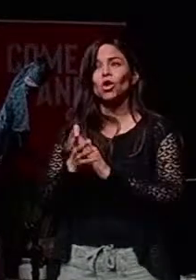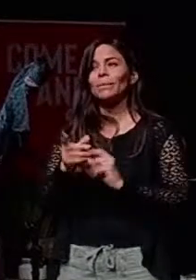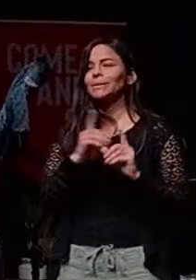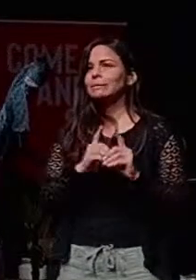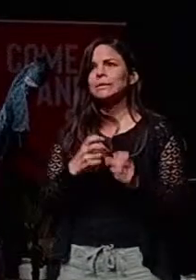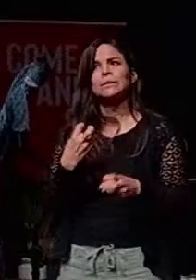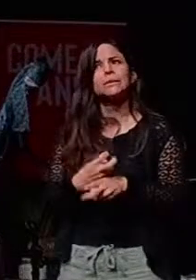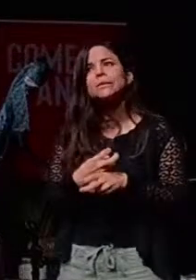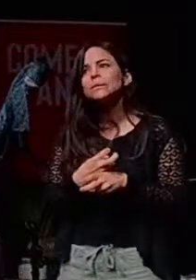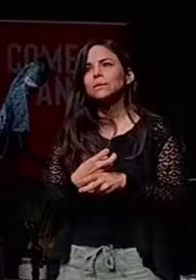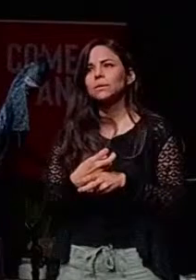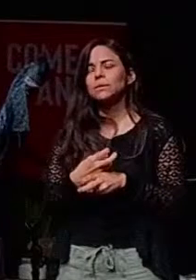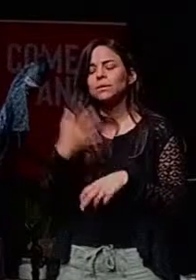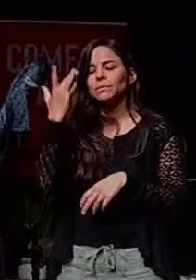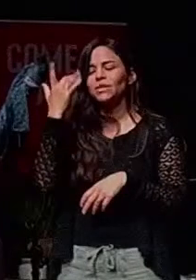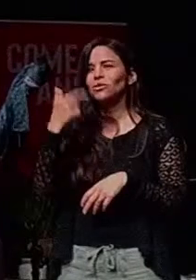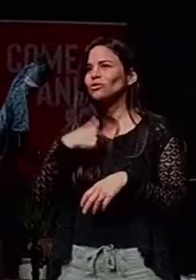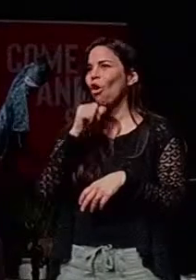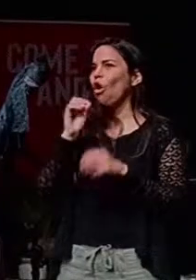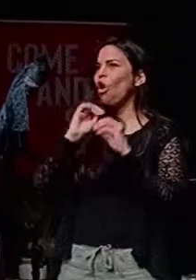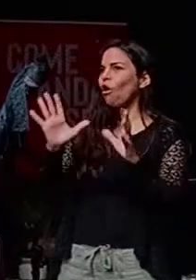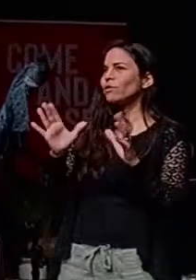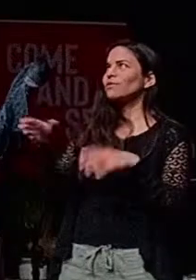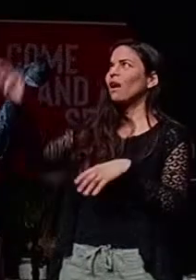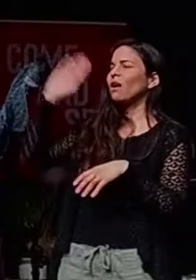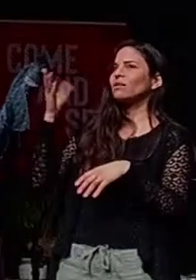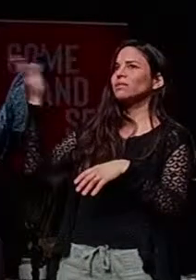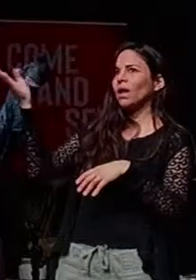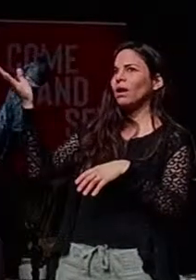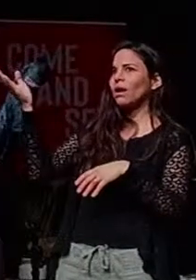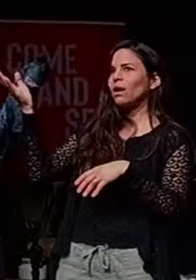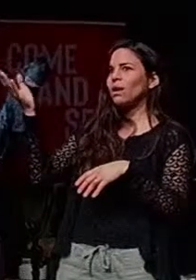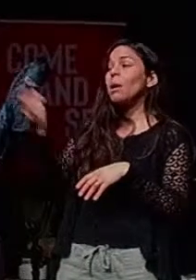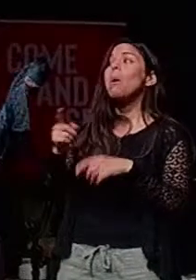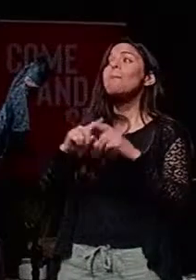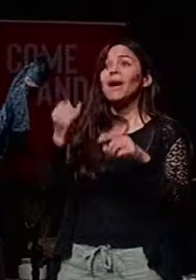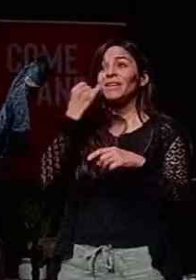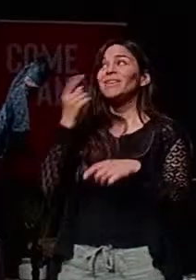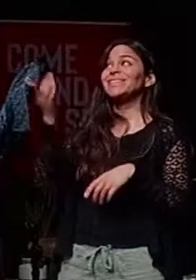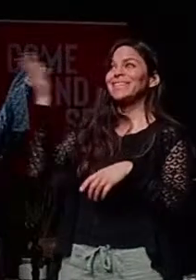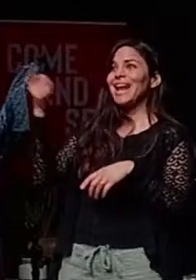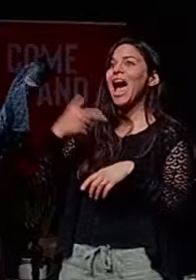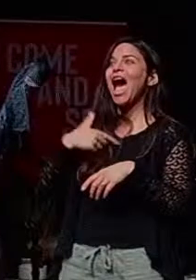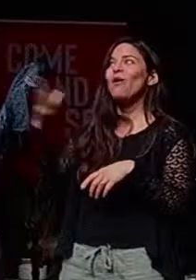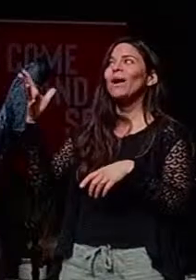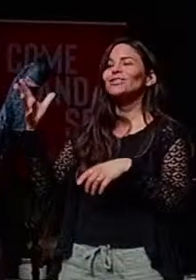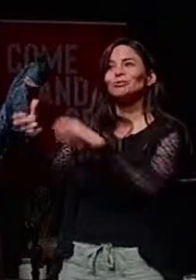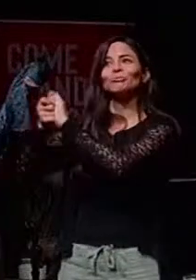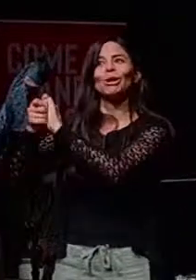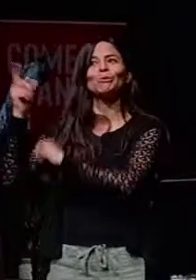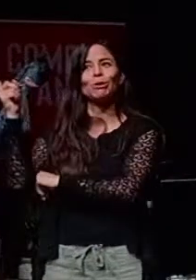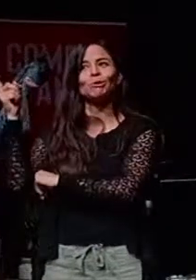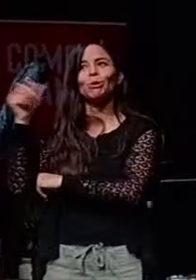like very obvious for me that God exists, and if God exists, like, you want to be on his side, not the other side. So, and